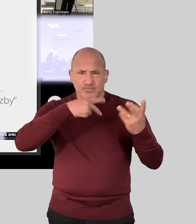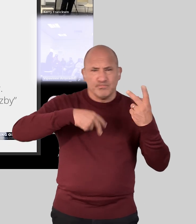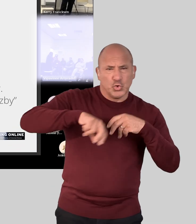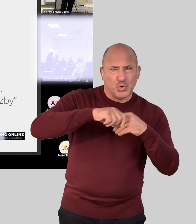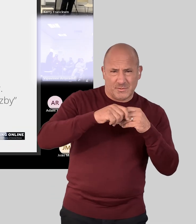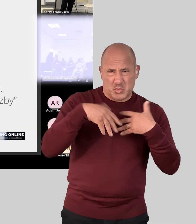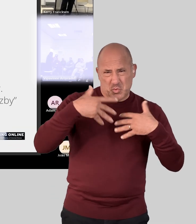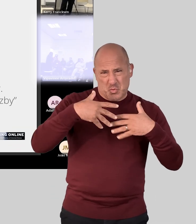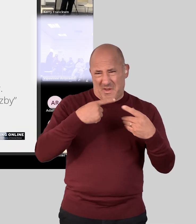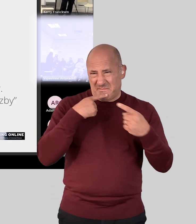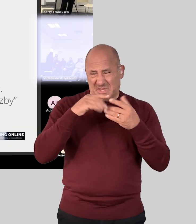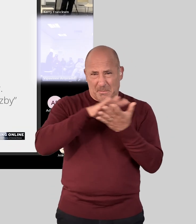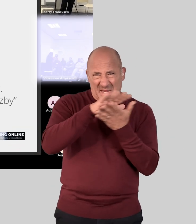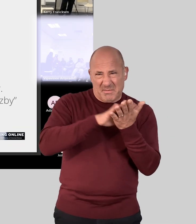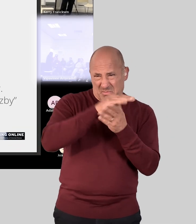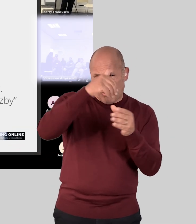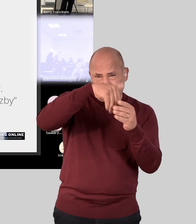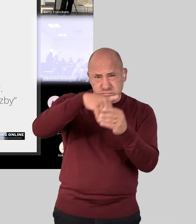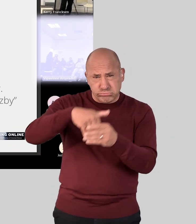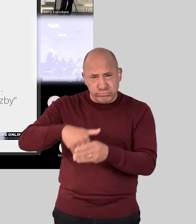released a whole documentary of this in